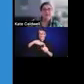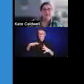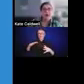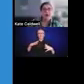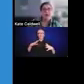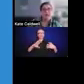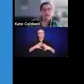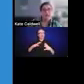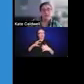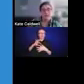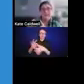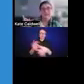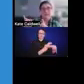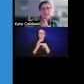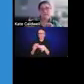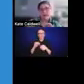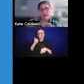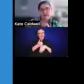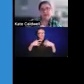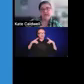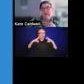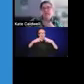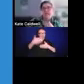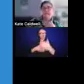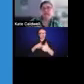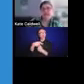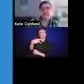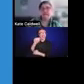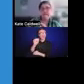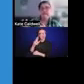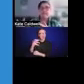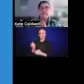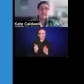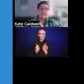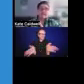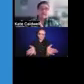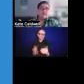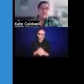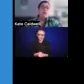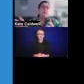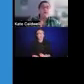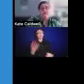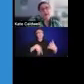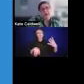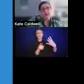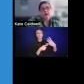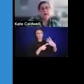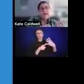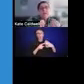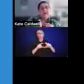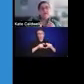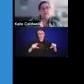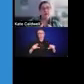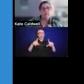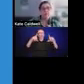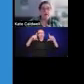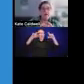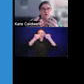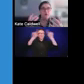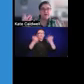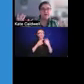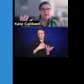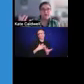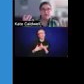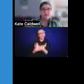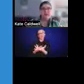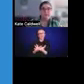of wanted to call out photo voice a little bit separately, even though technically it's a form of PAR, but it's one where